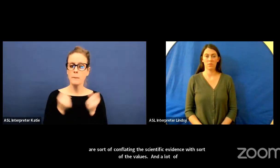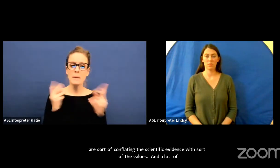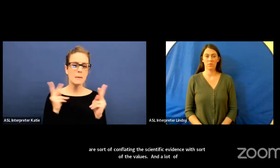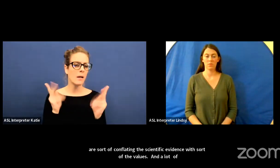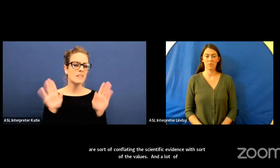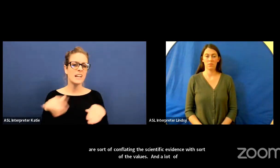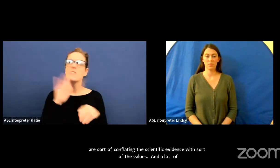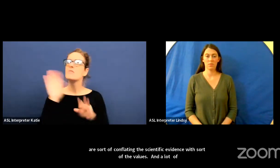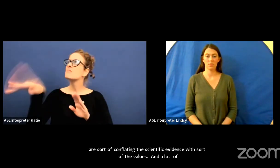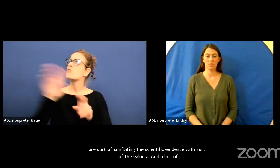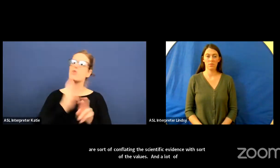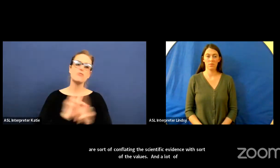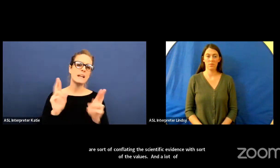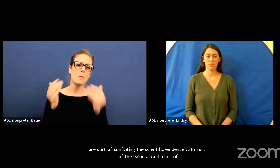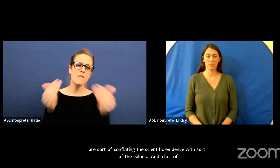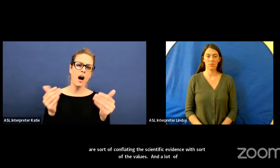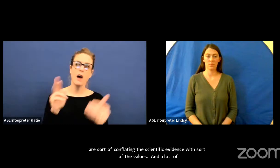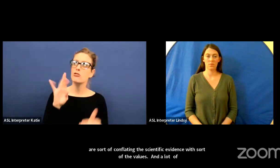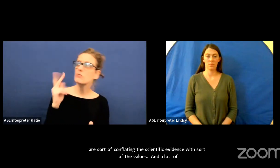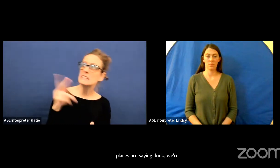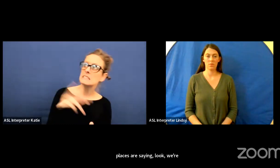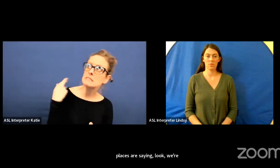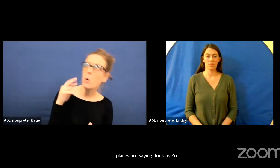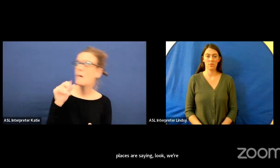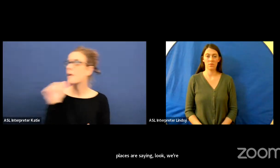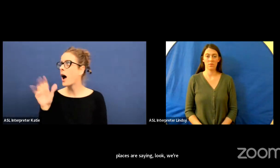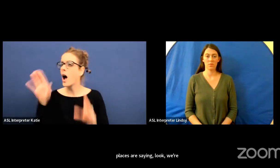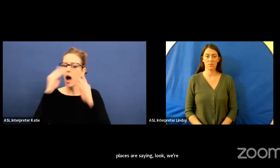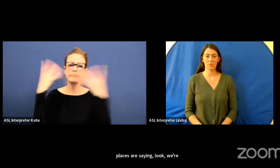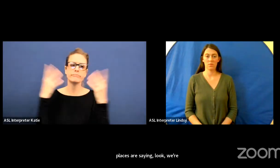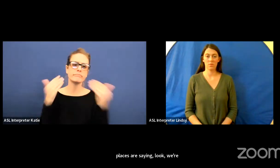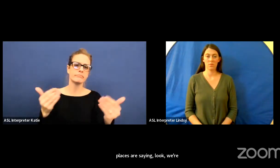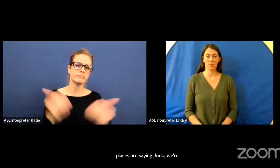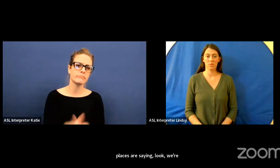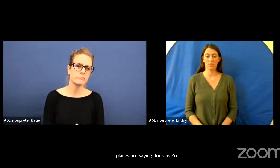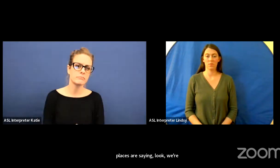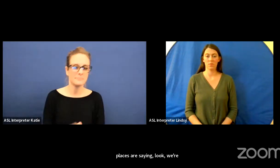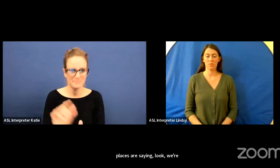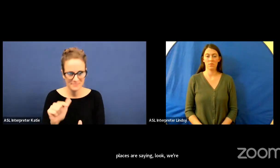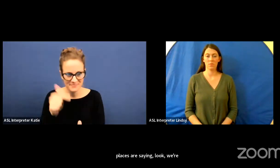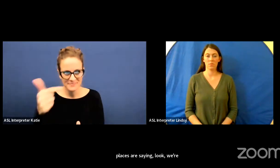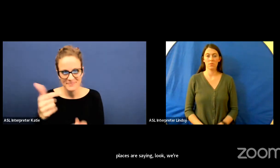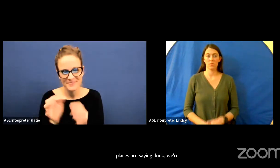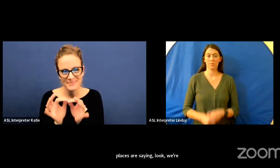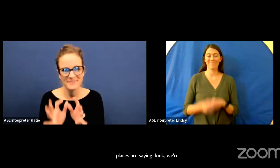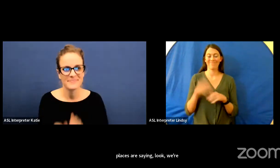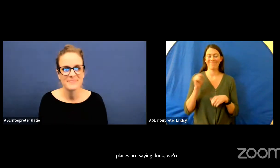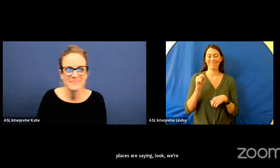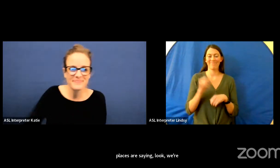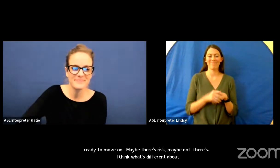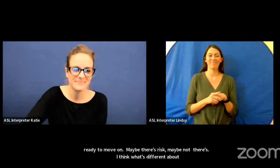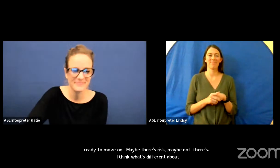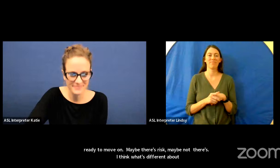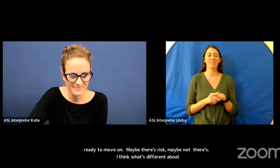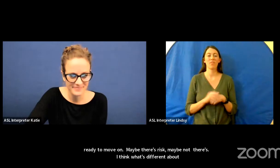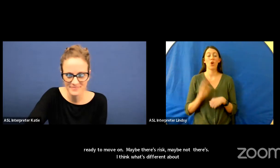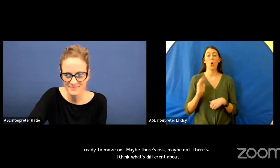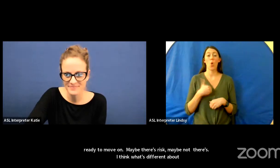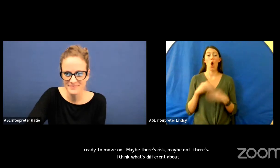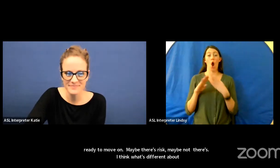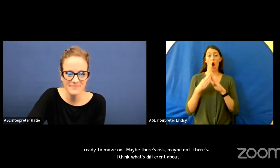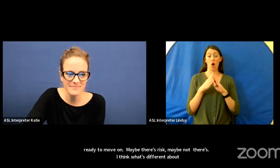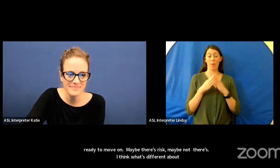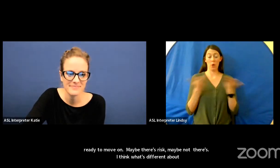on. Maybe there's risk, maybe there's not. I think what's different about us locally is that we've always had a commitment